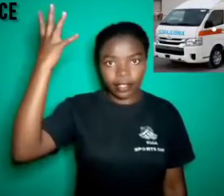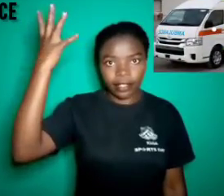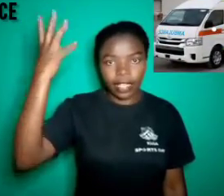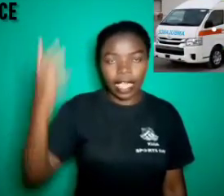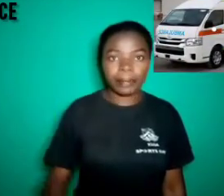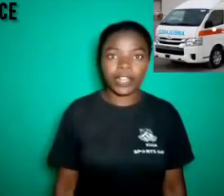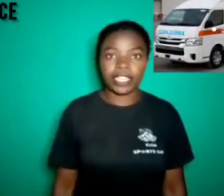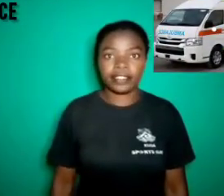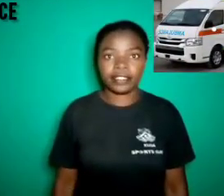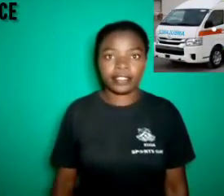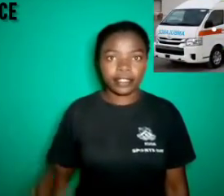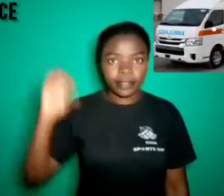Ambulance.